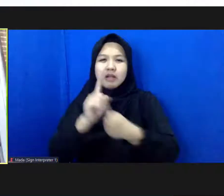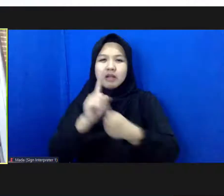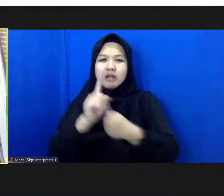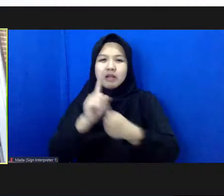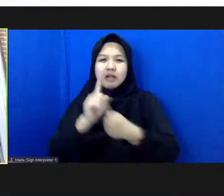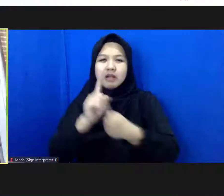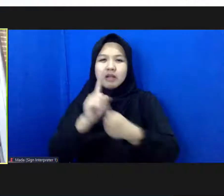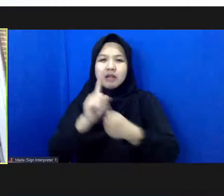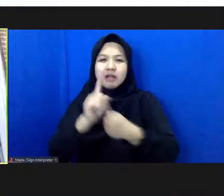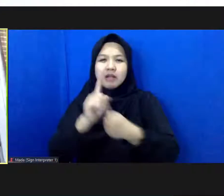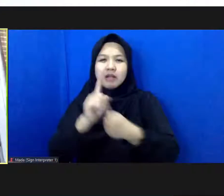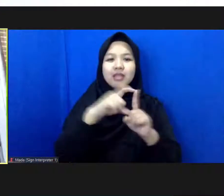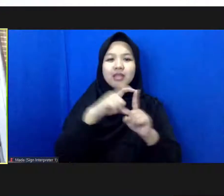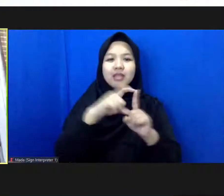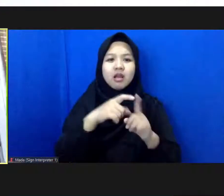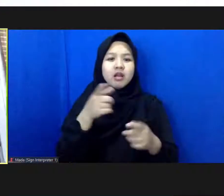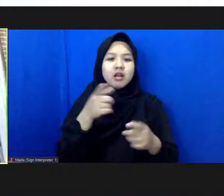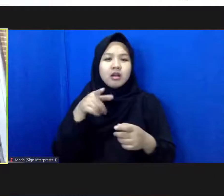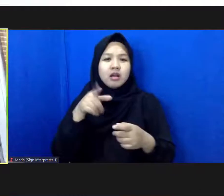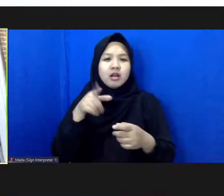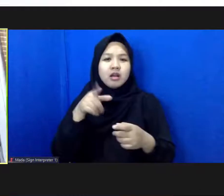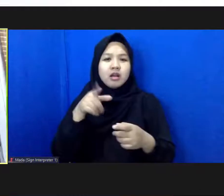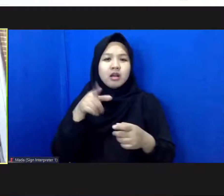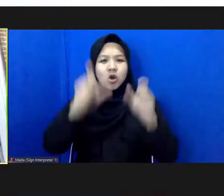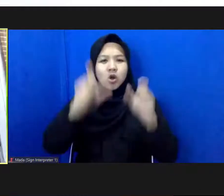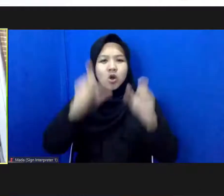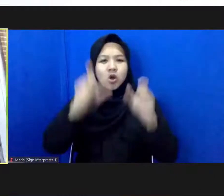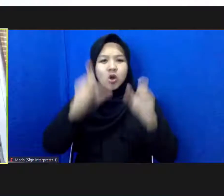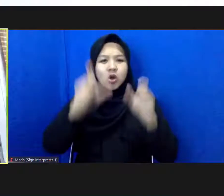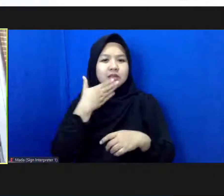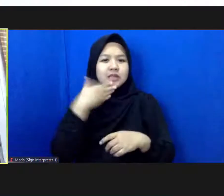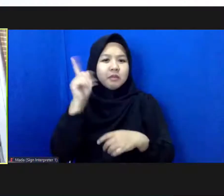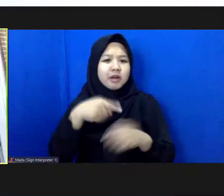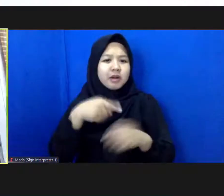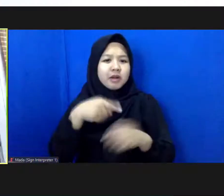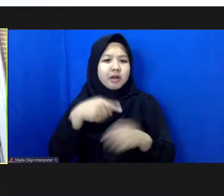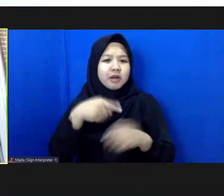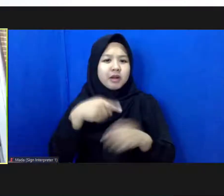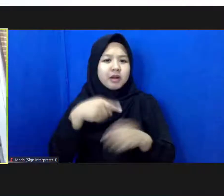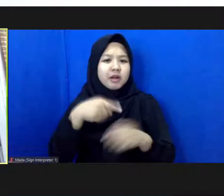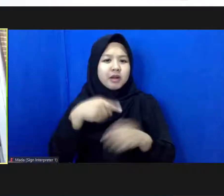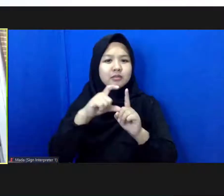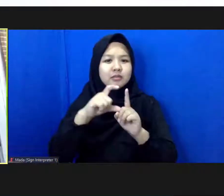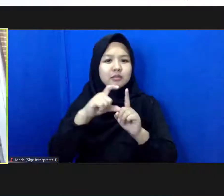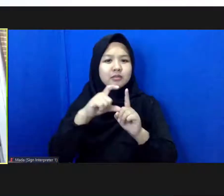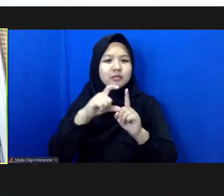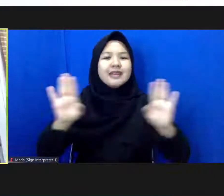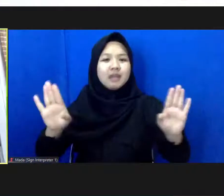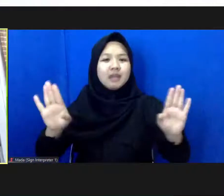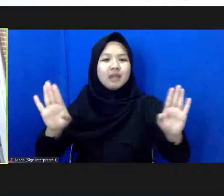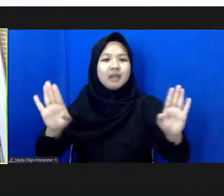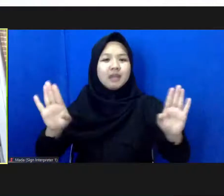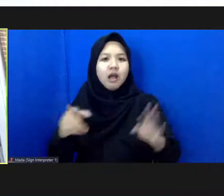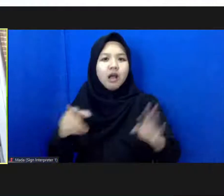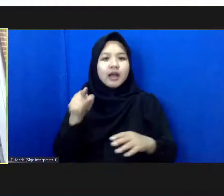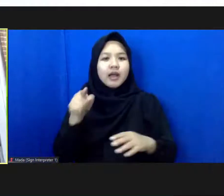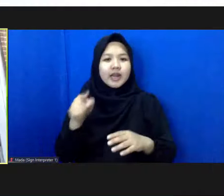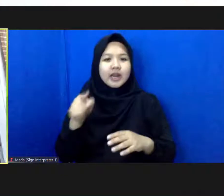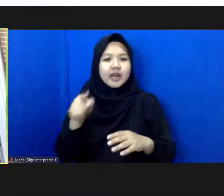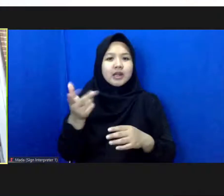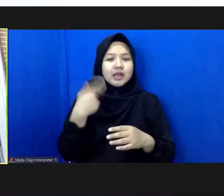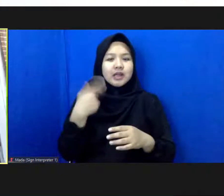social media is quite high. So I think how we see this kind of tools which can use for our